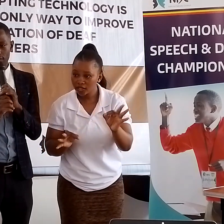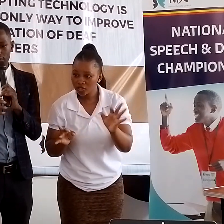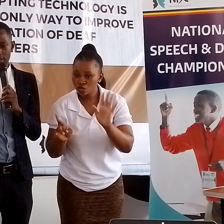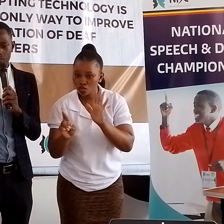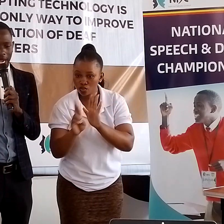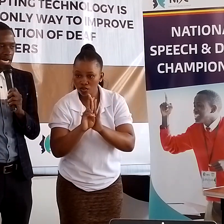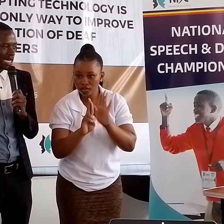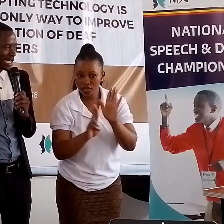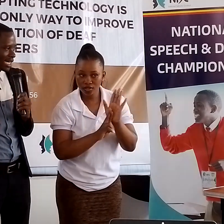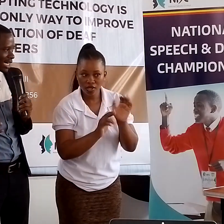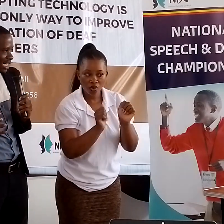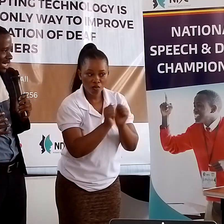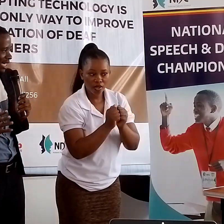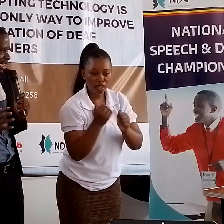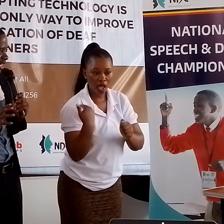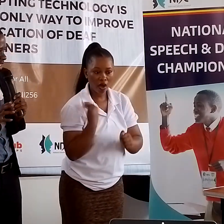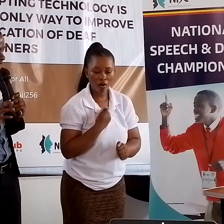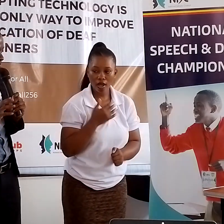with our very spark,